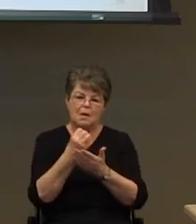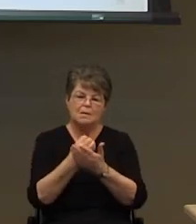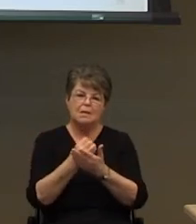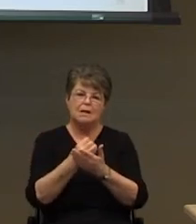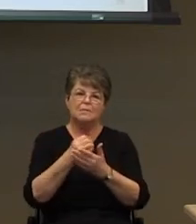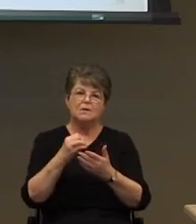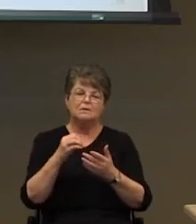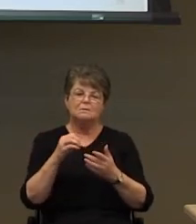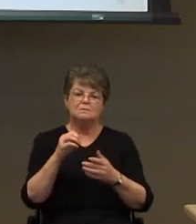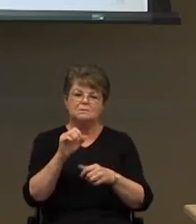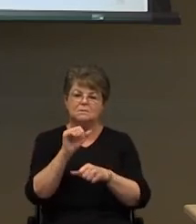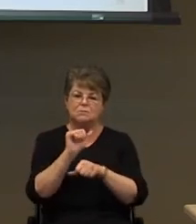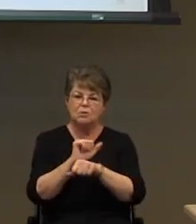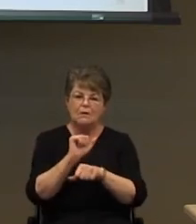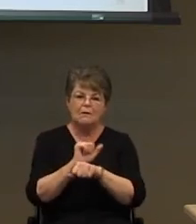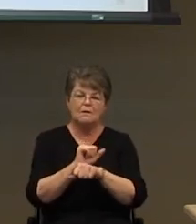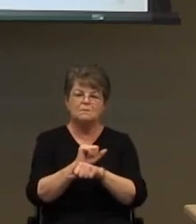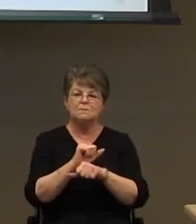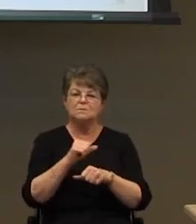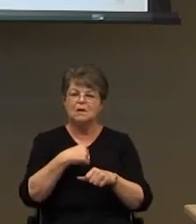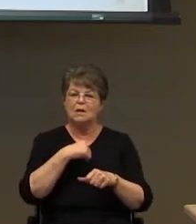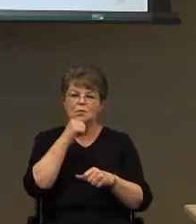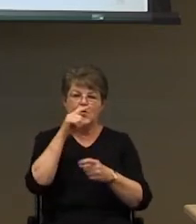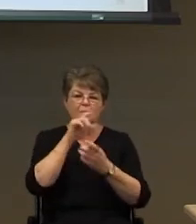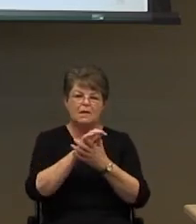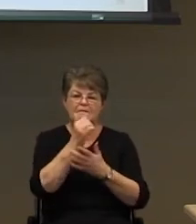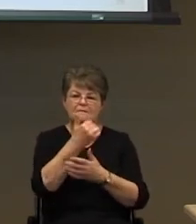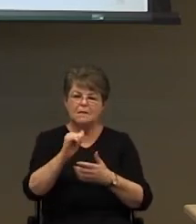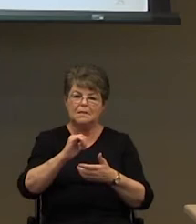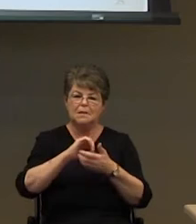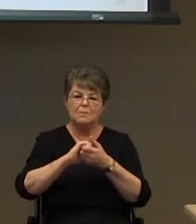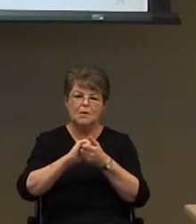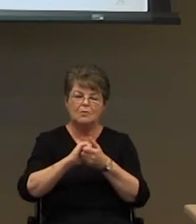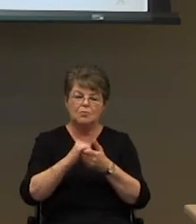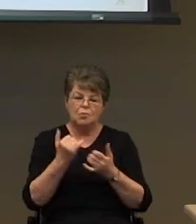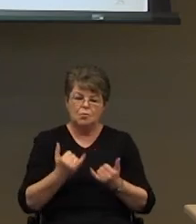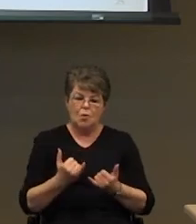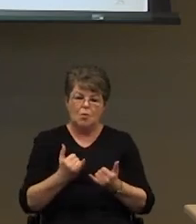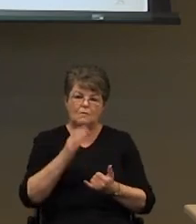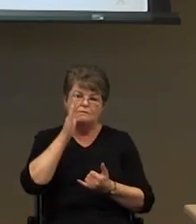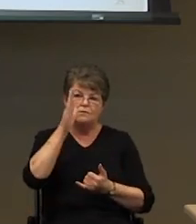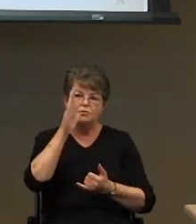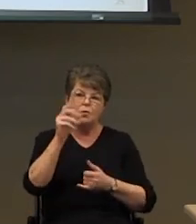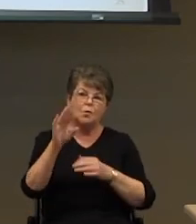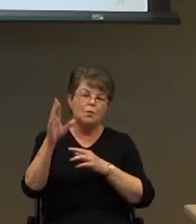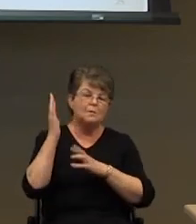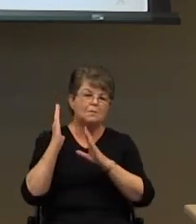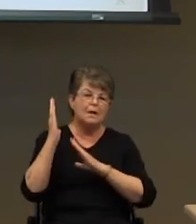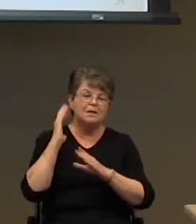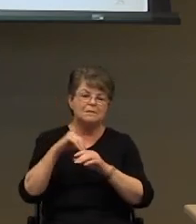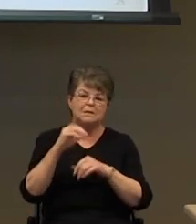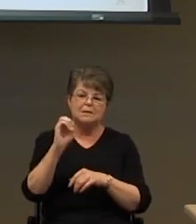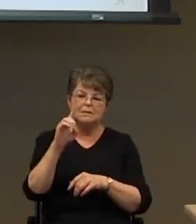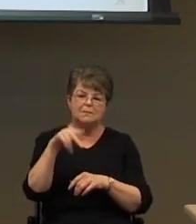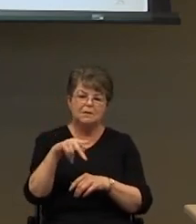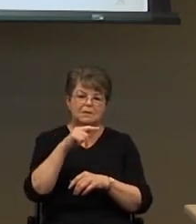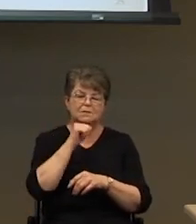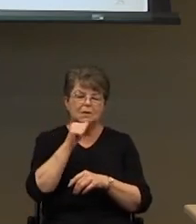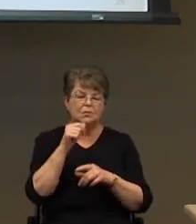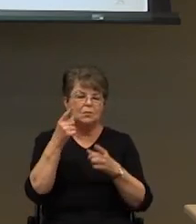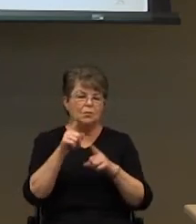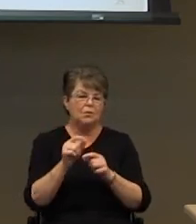for the people who live here. And I don't believe any partner, current, future, past, in economic development doesn't agree with